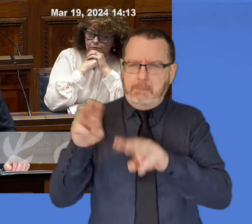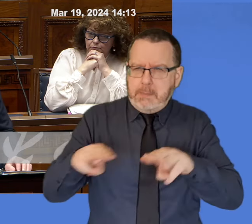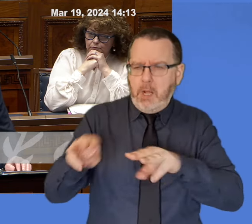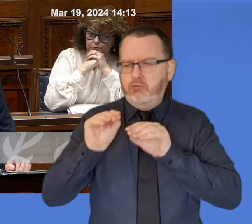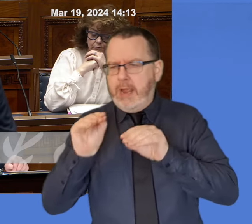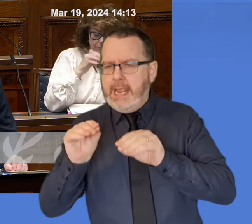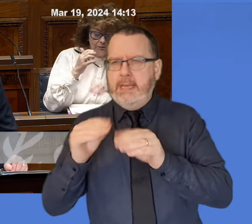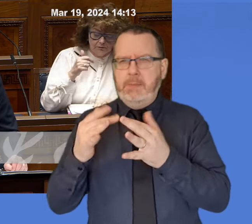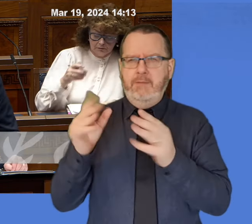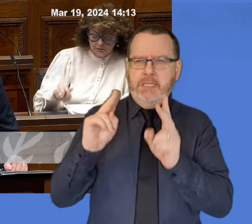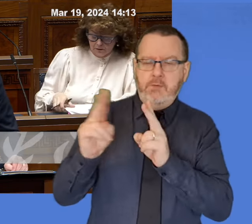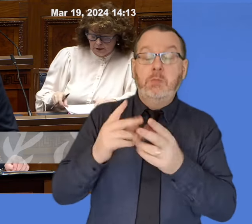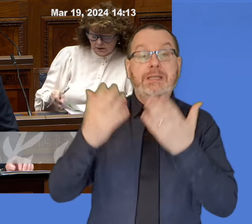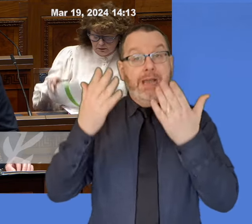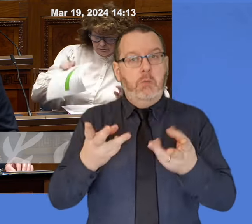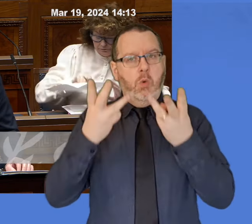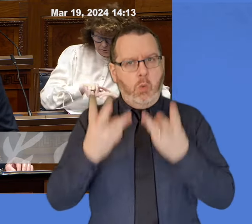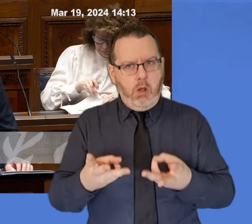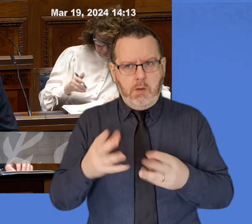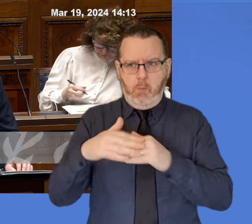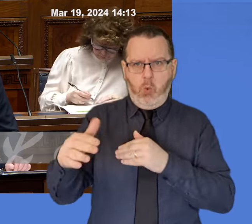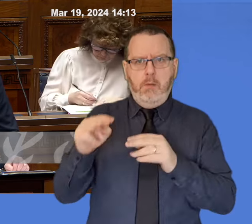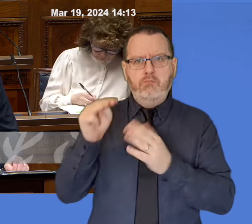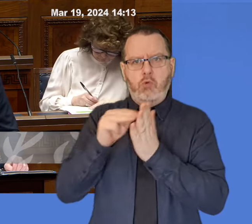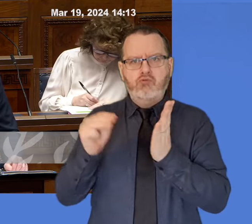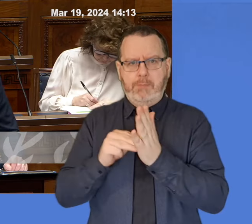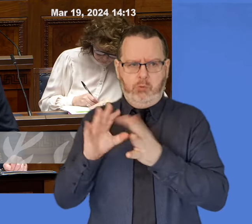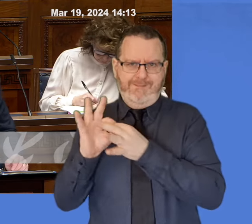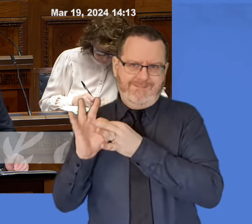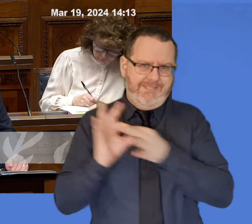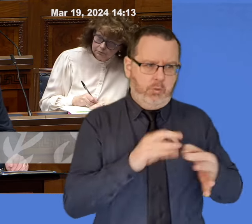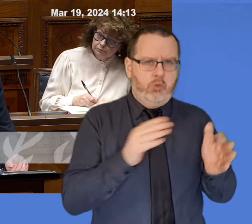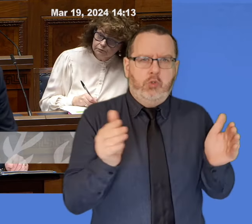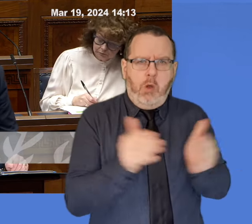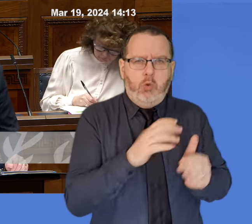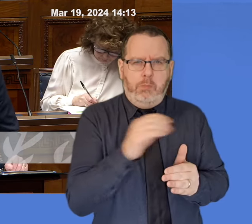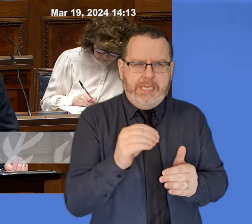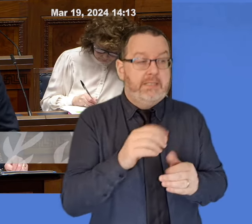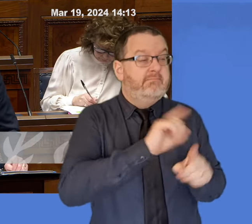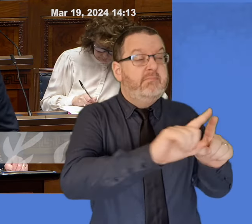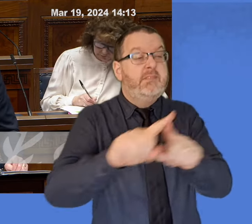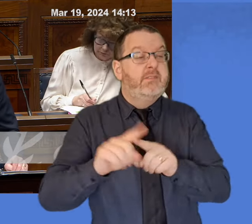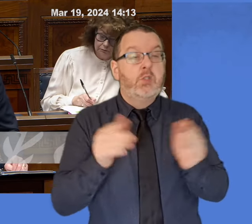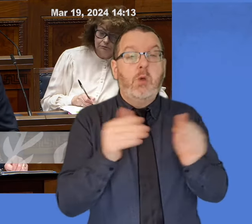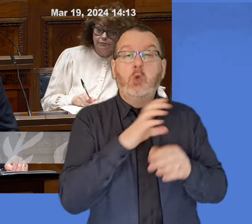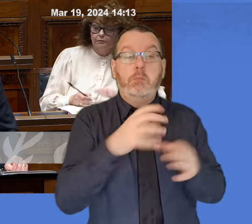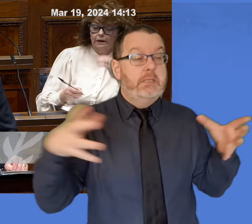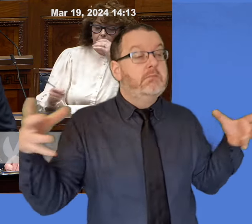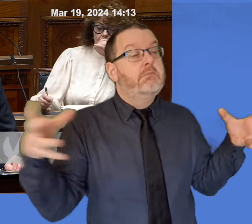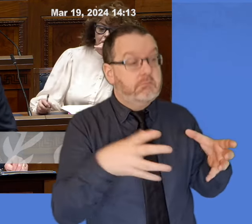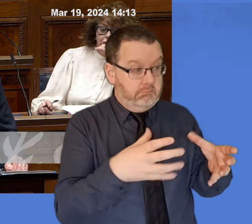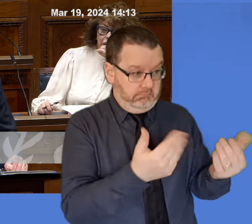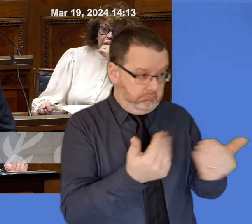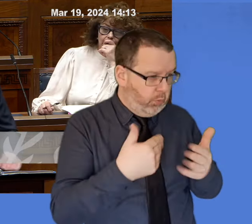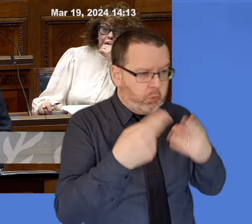academies towards SMEs throughout the north by getting multiple small companies to come together and collectively identify their needs. This has already started to happen.